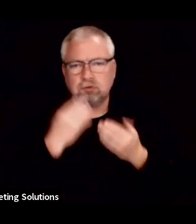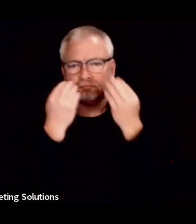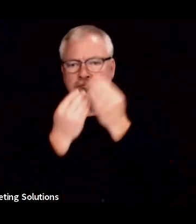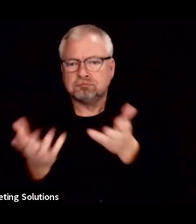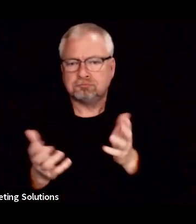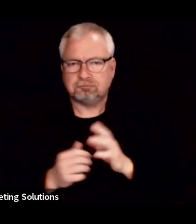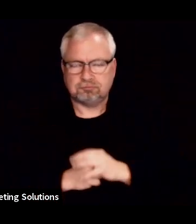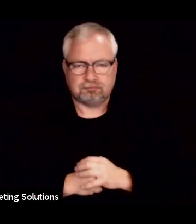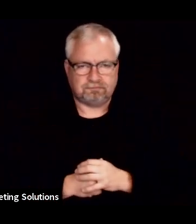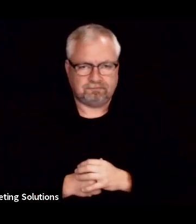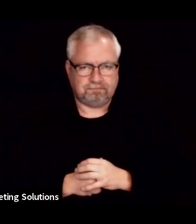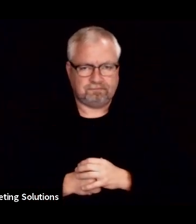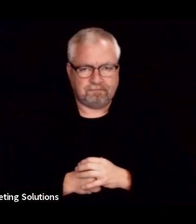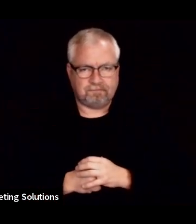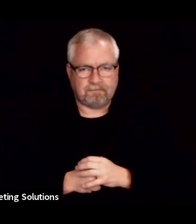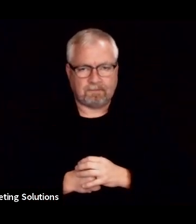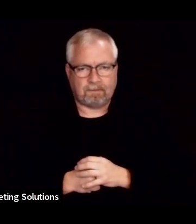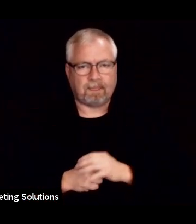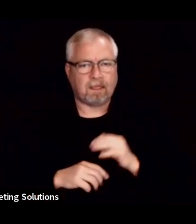We'll see if we can get you that answer.